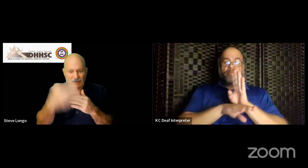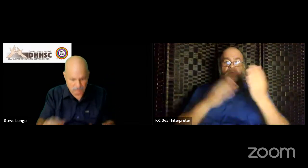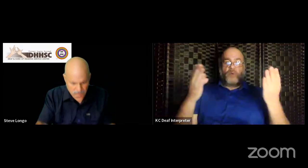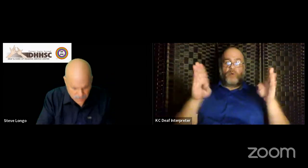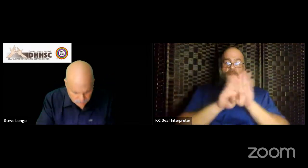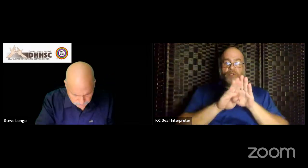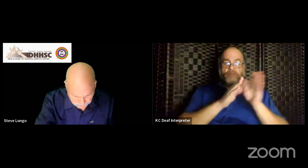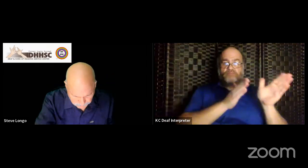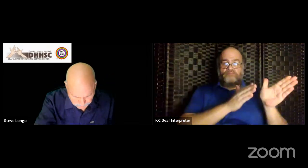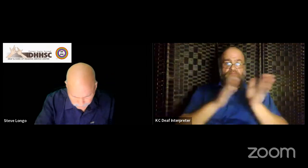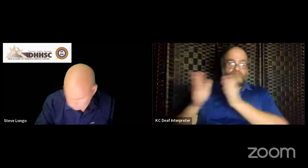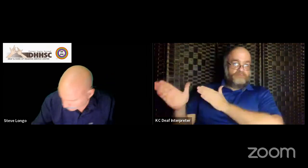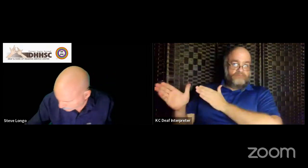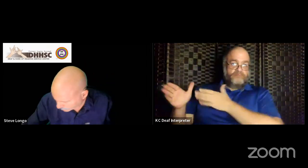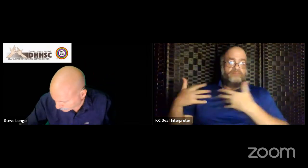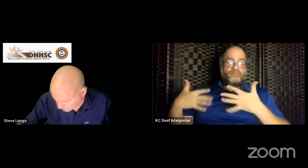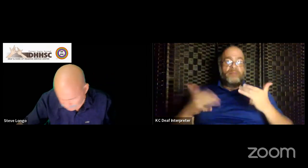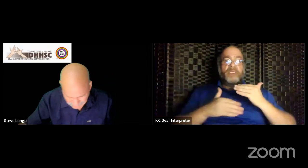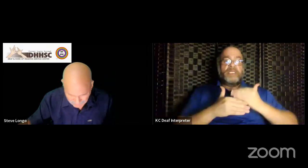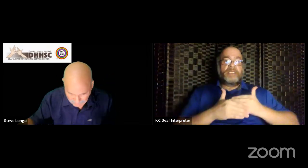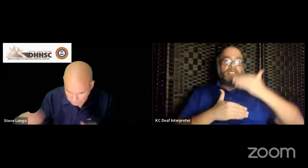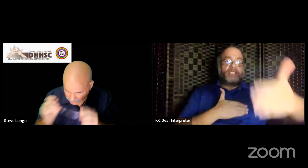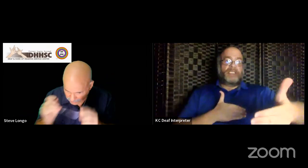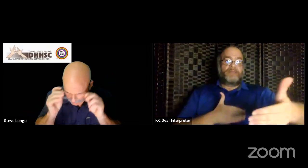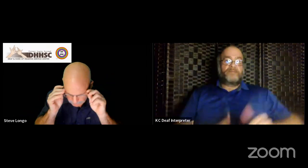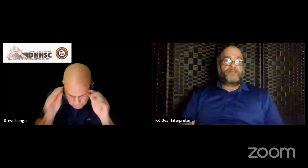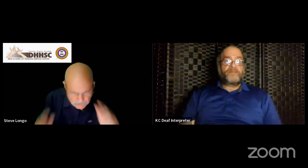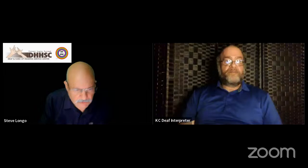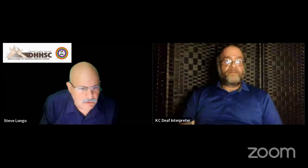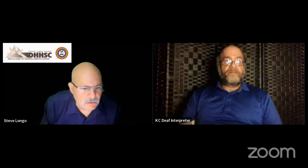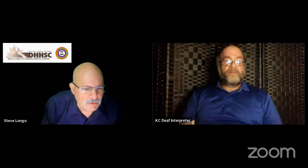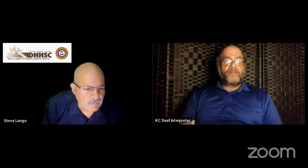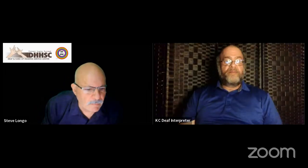Okay, new business is closed.